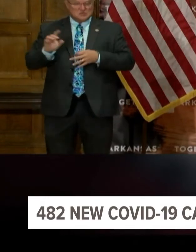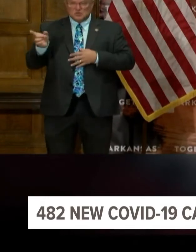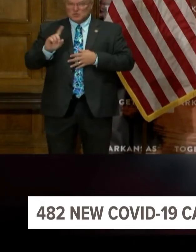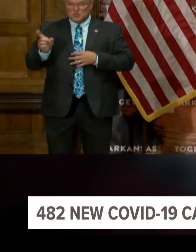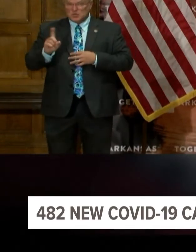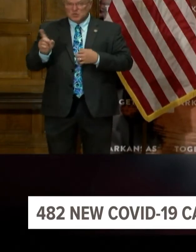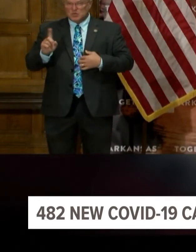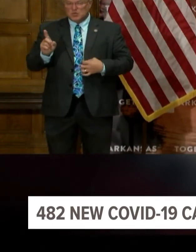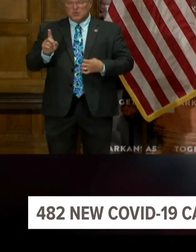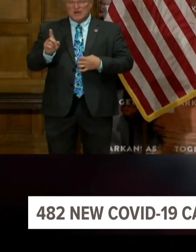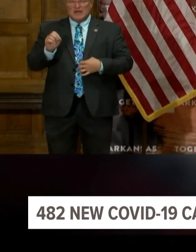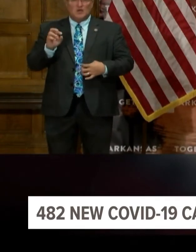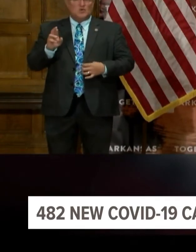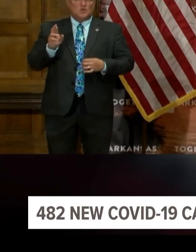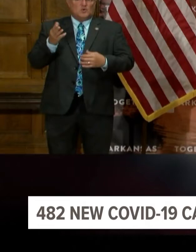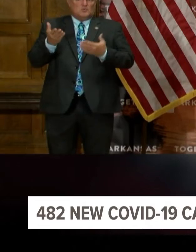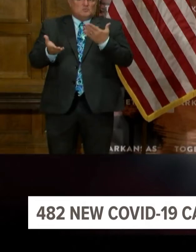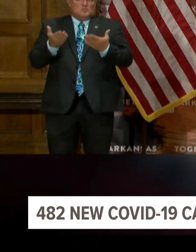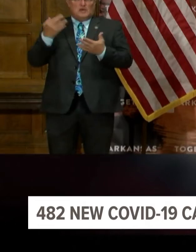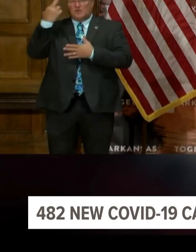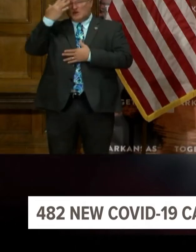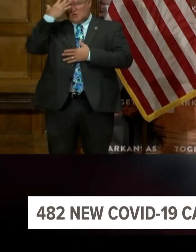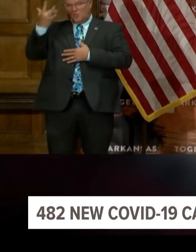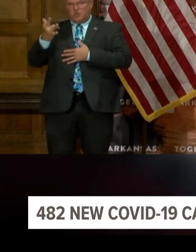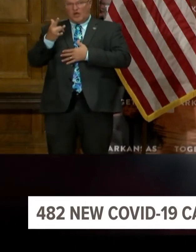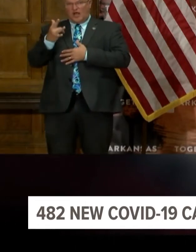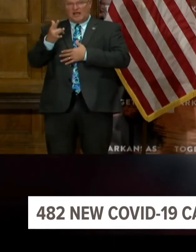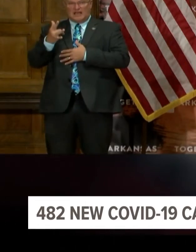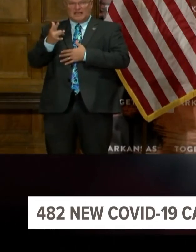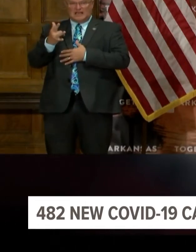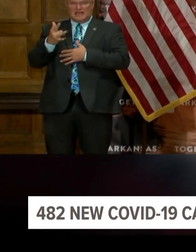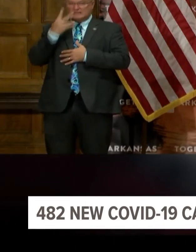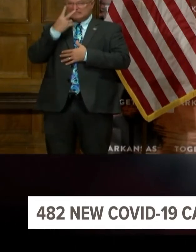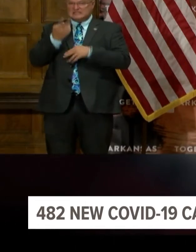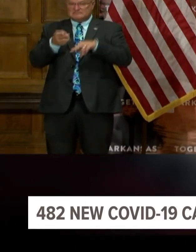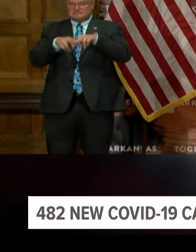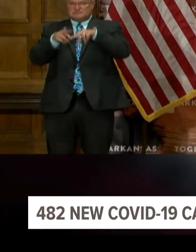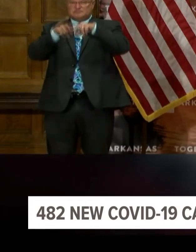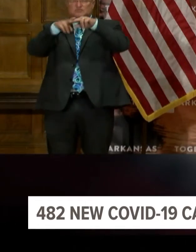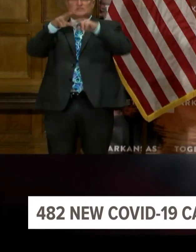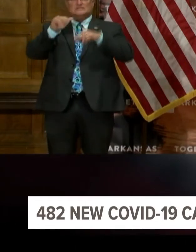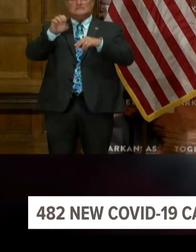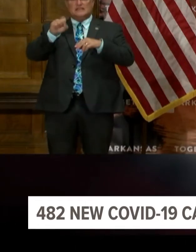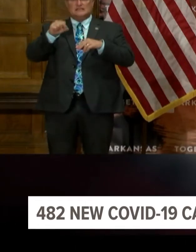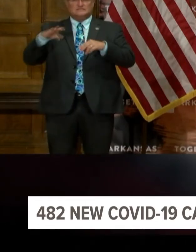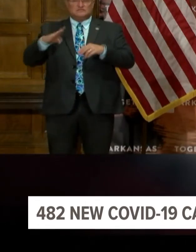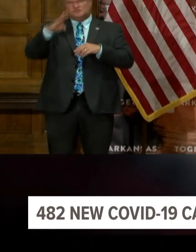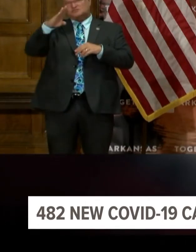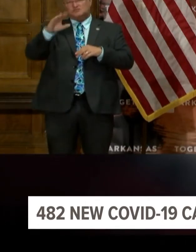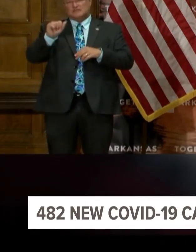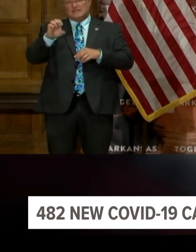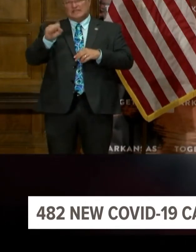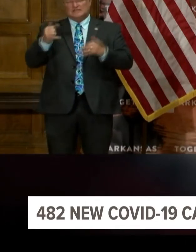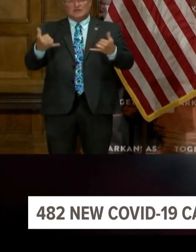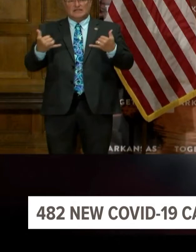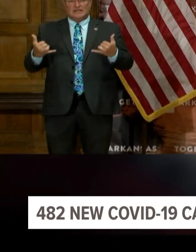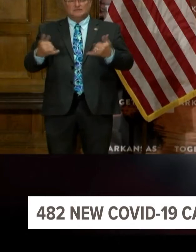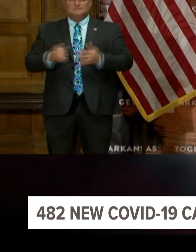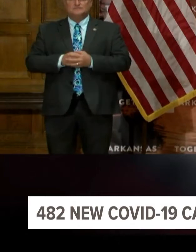where, or maybe just the reason behind why we're seeing such a spike in just those numbers right